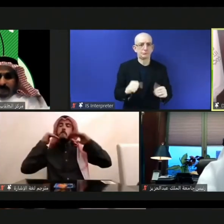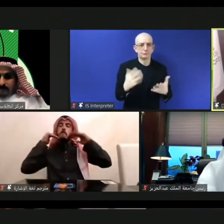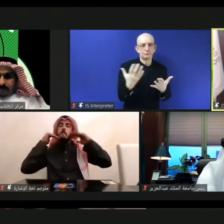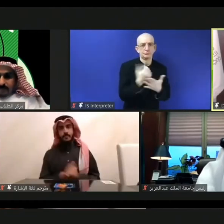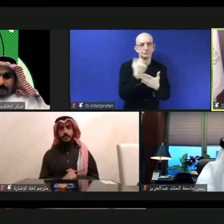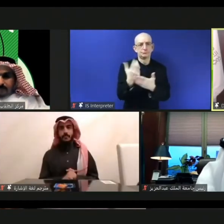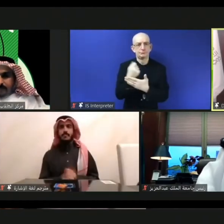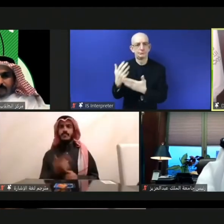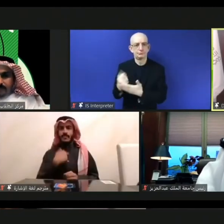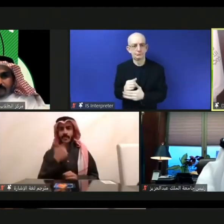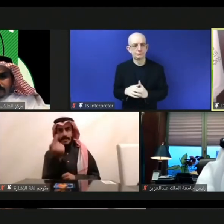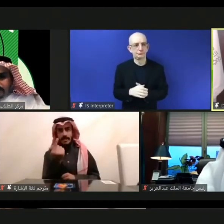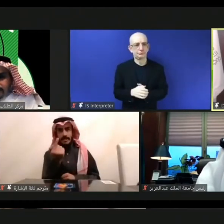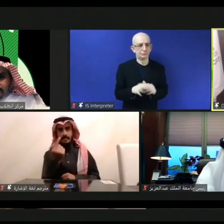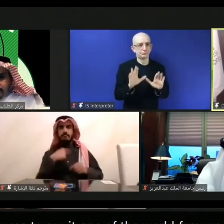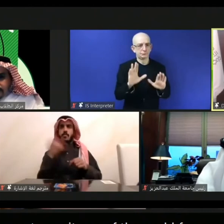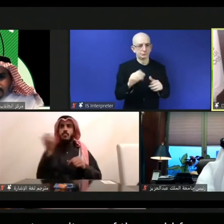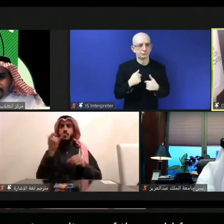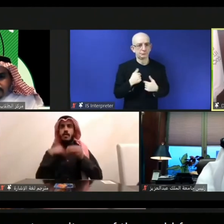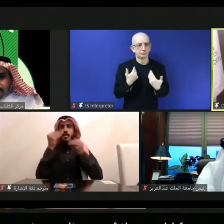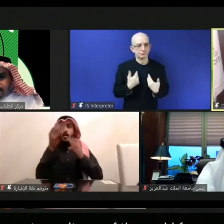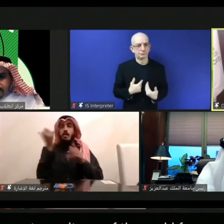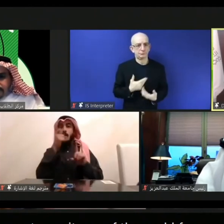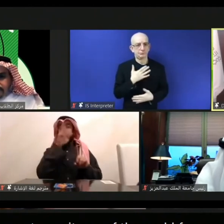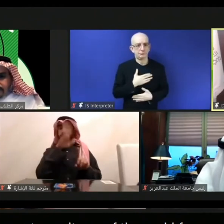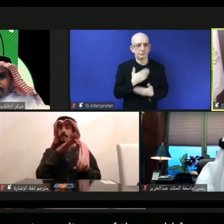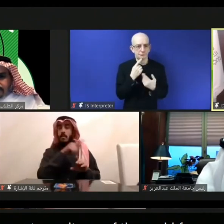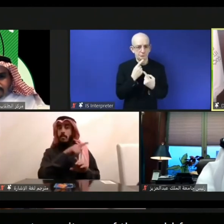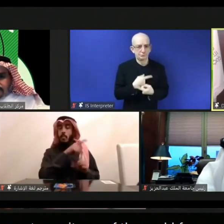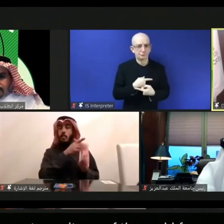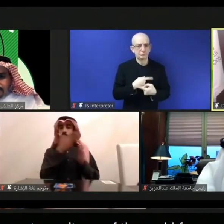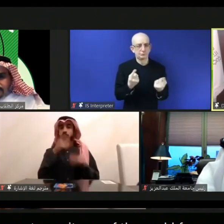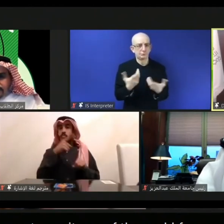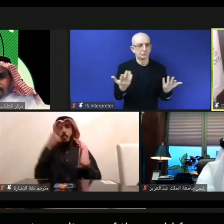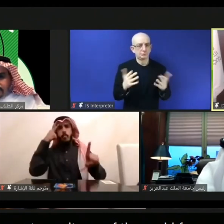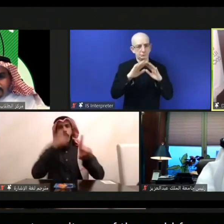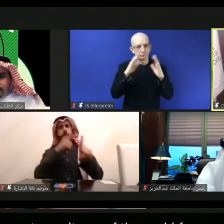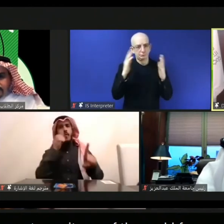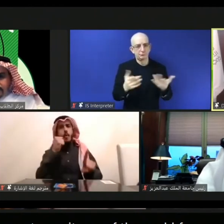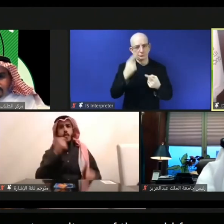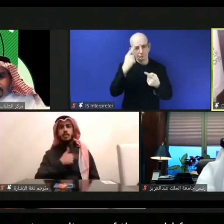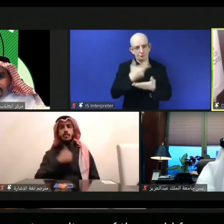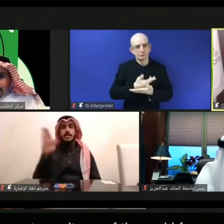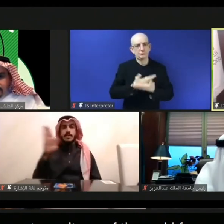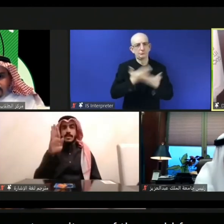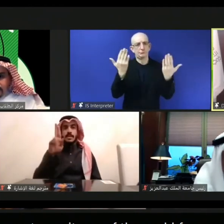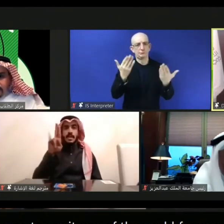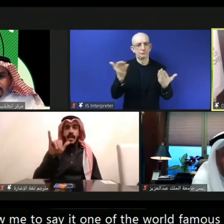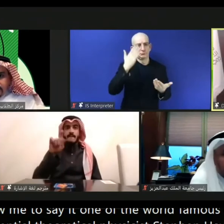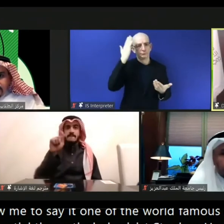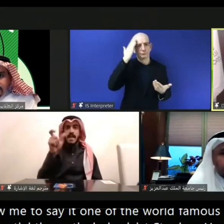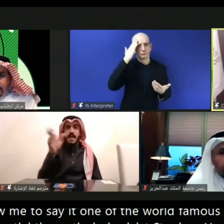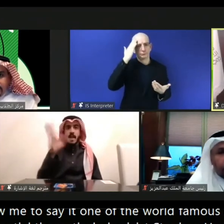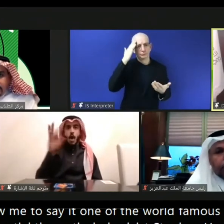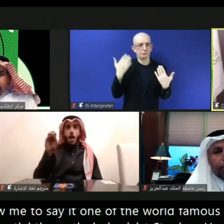world famous and most influential theoretical physicists, Stephen Hawking, as he said, one